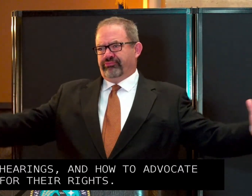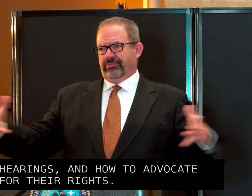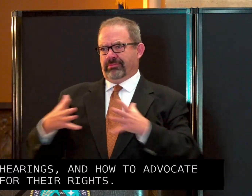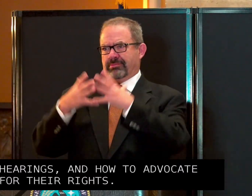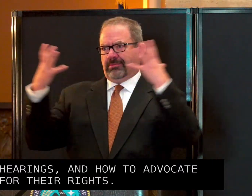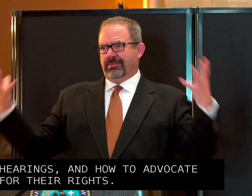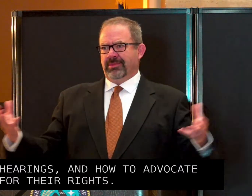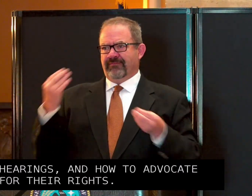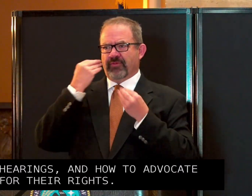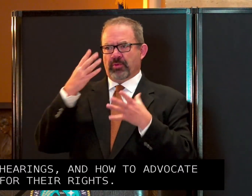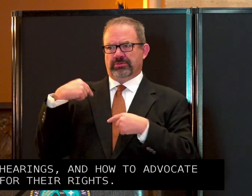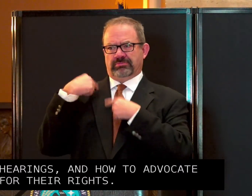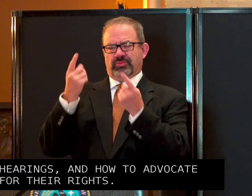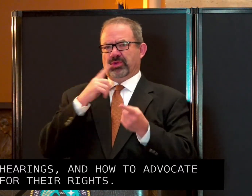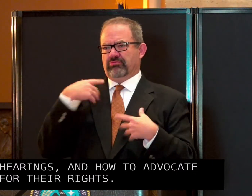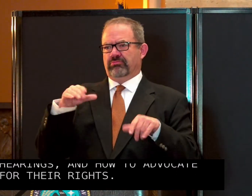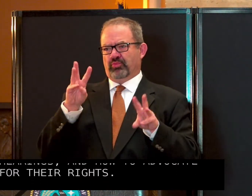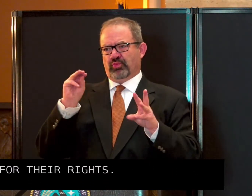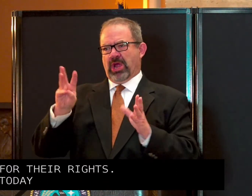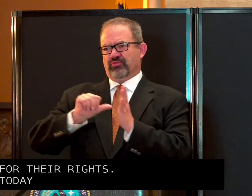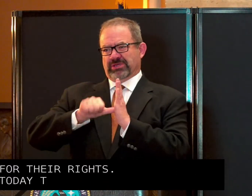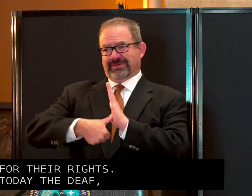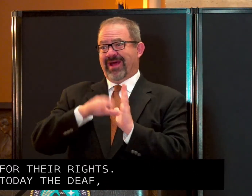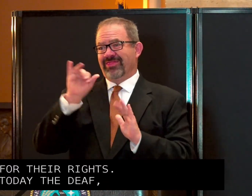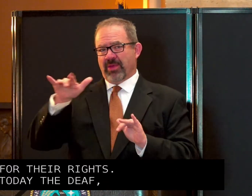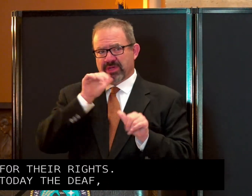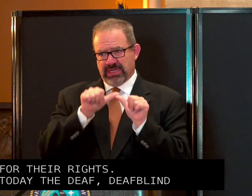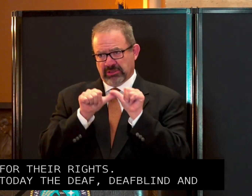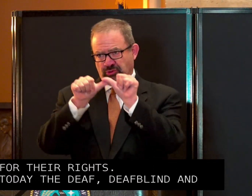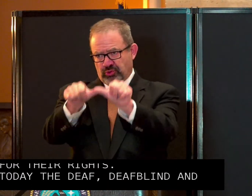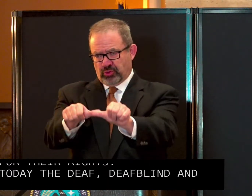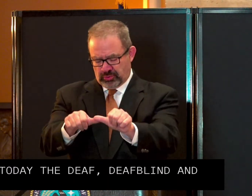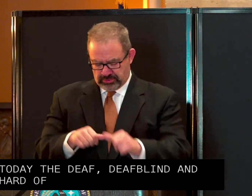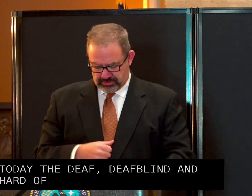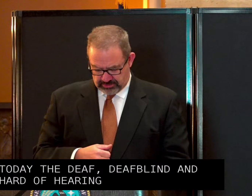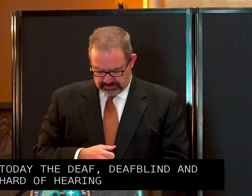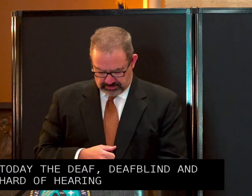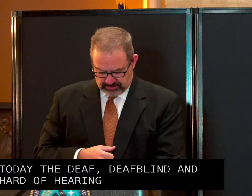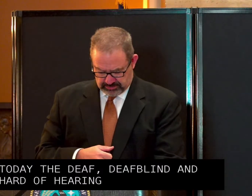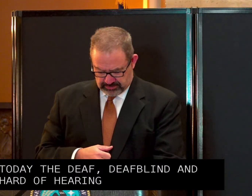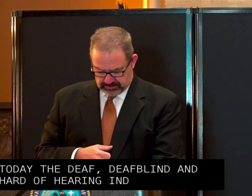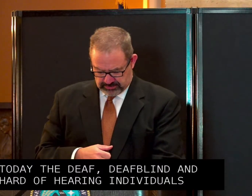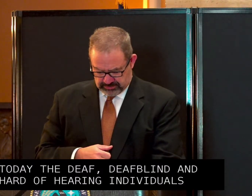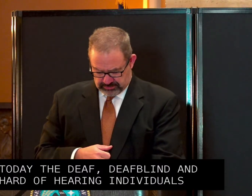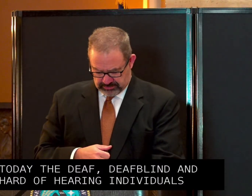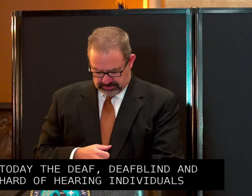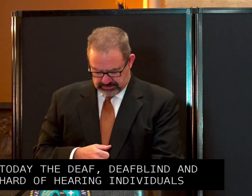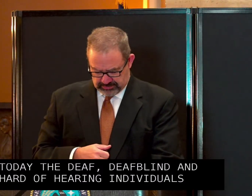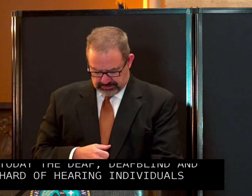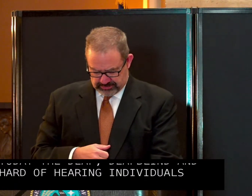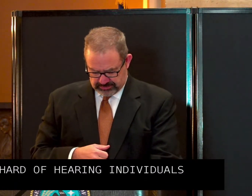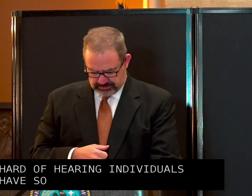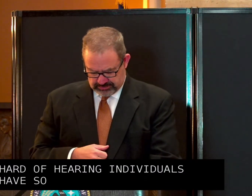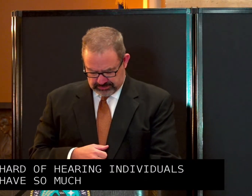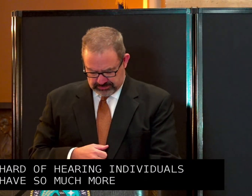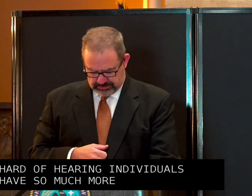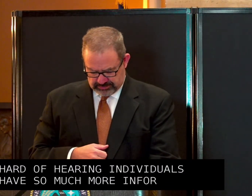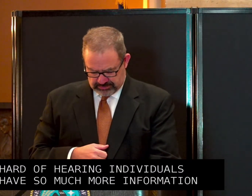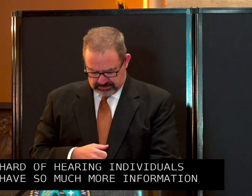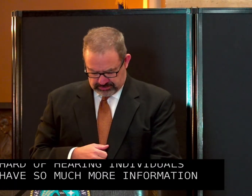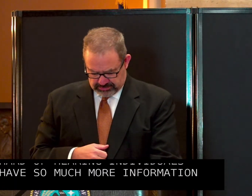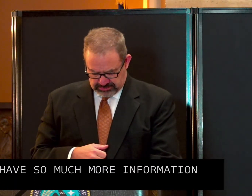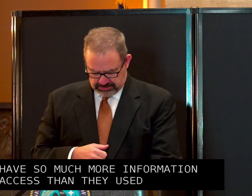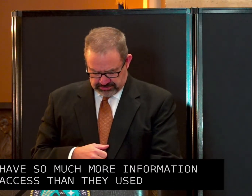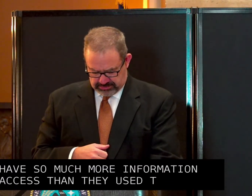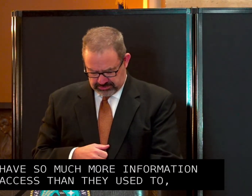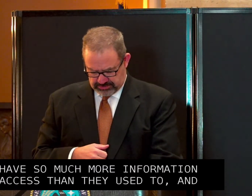Today, the deaf, deafblind, and hard of hearing individuals have so much more information access than they used to, and we